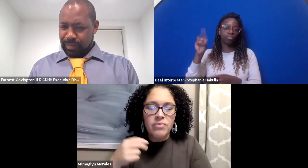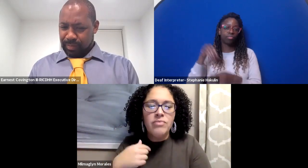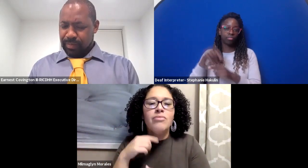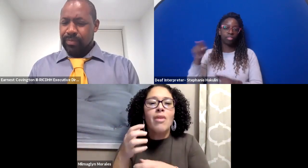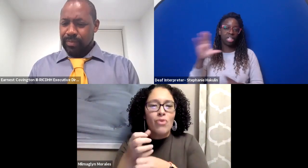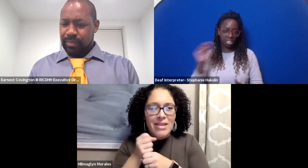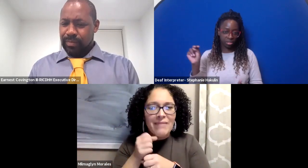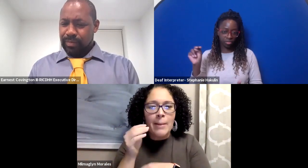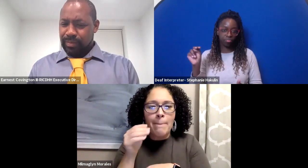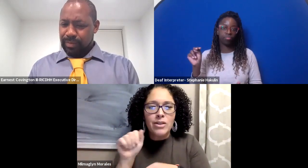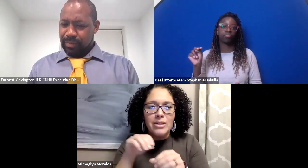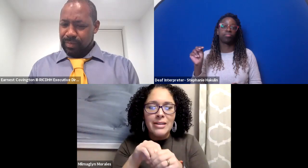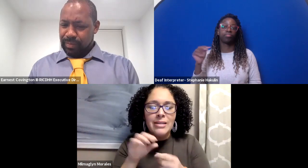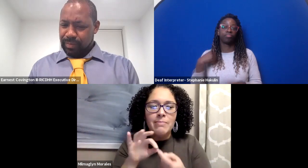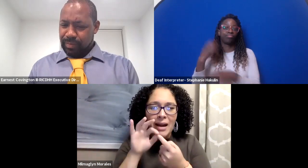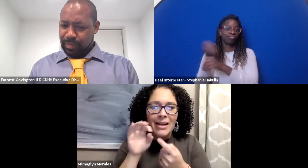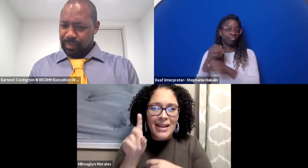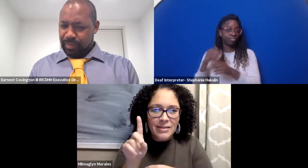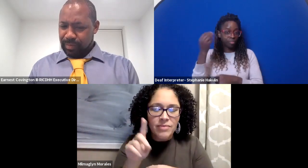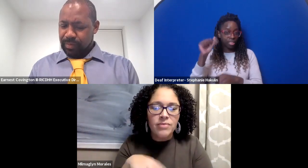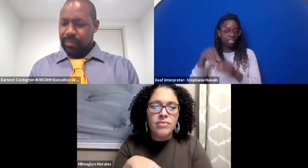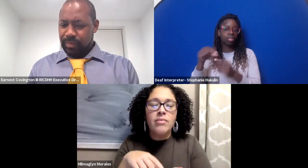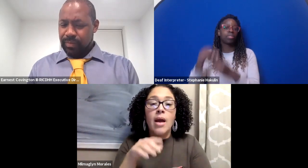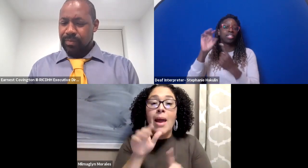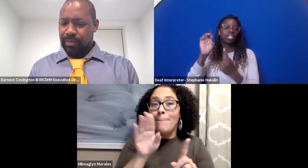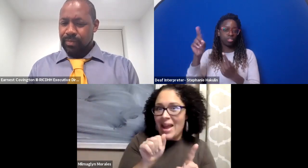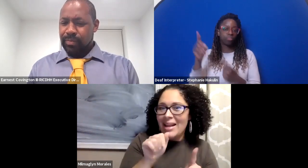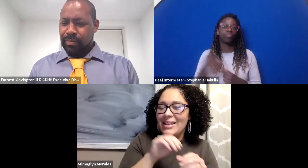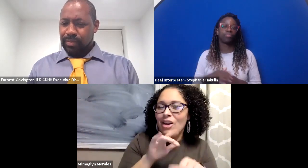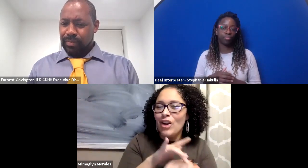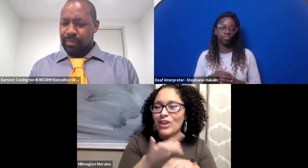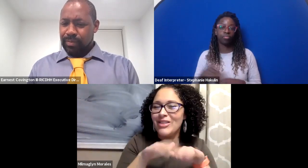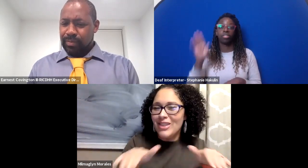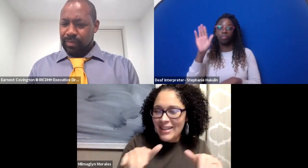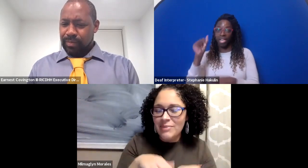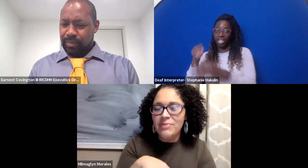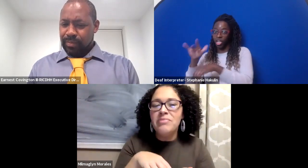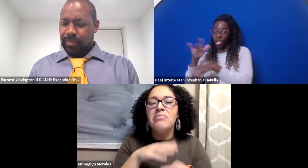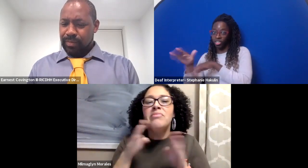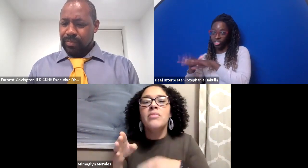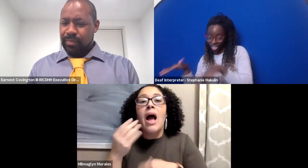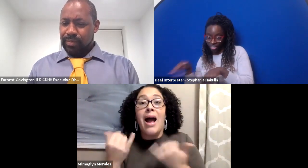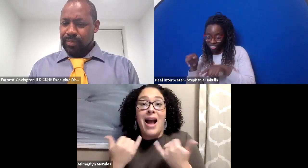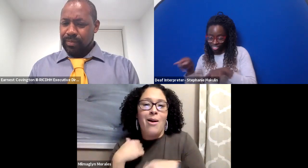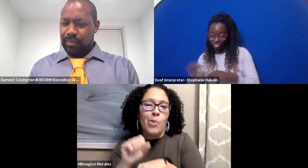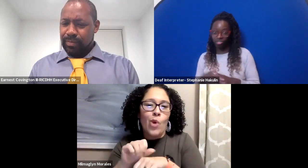a regular public university and got a master's in education in Connecticut. My bachelor's is in early childhood